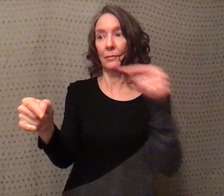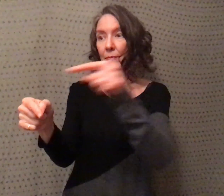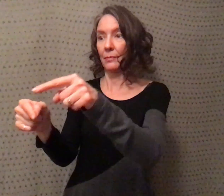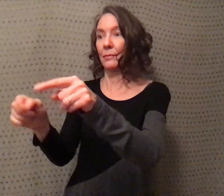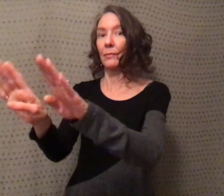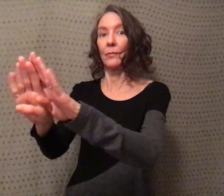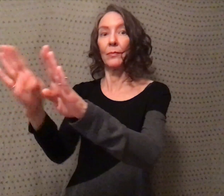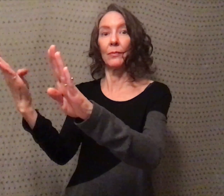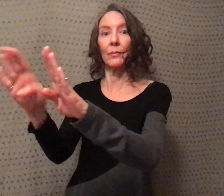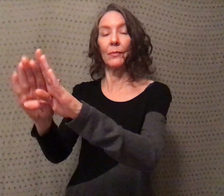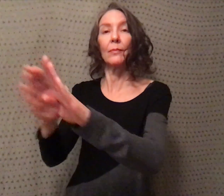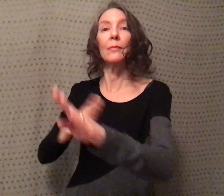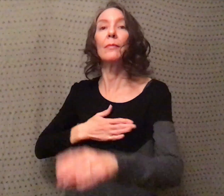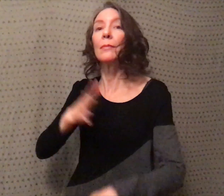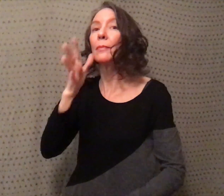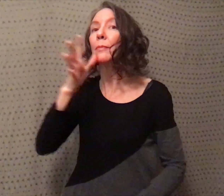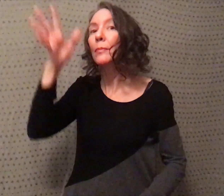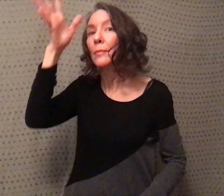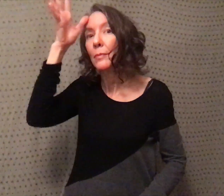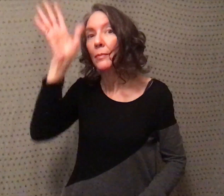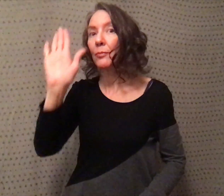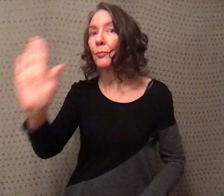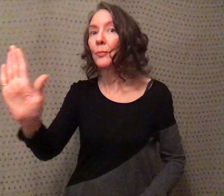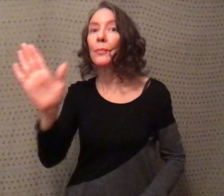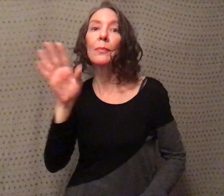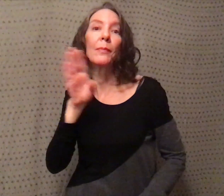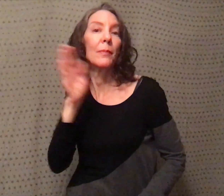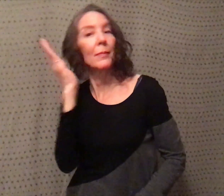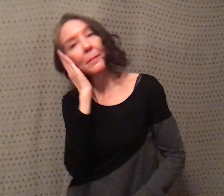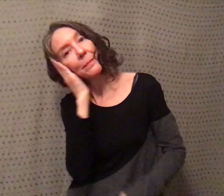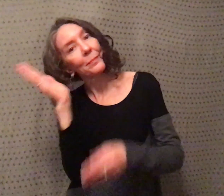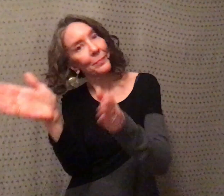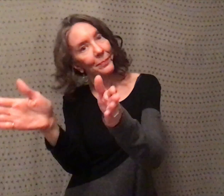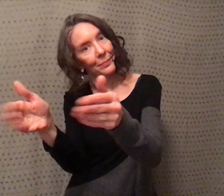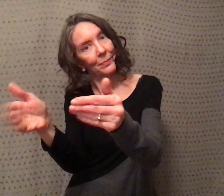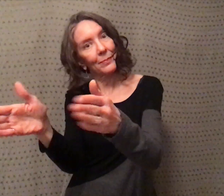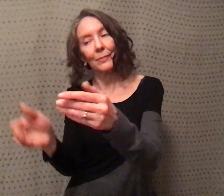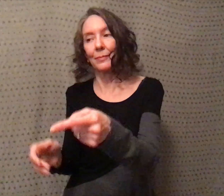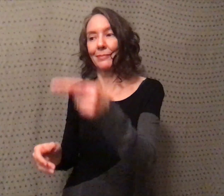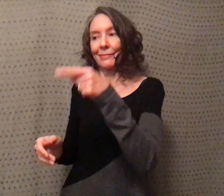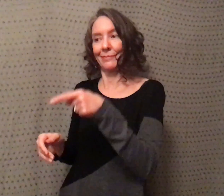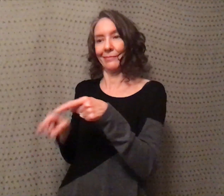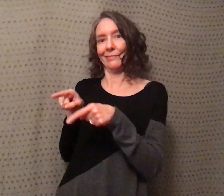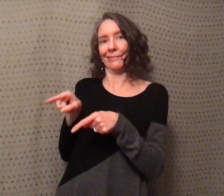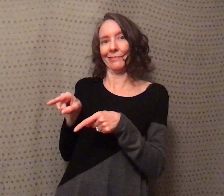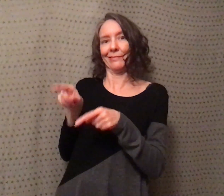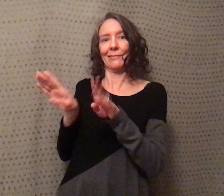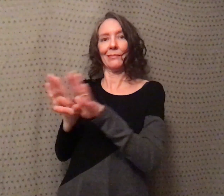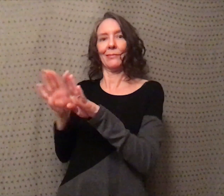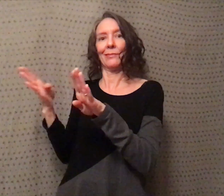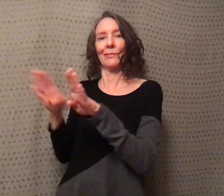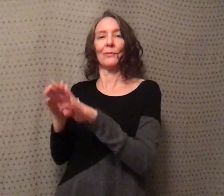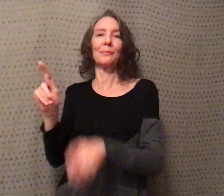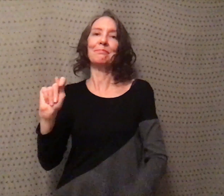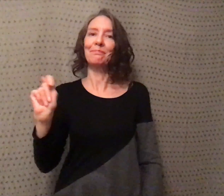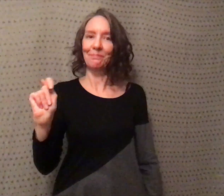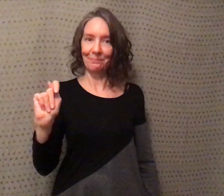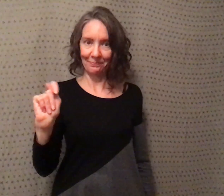Across from it was my parents' bedroom, and this door here was the